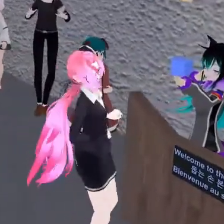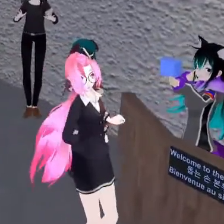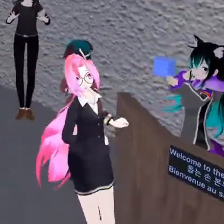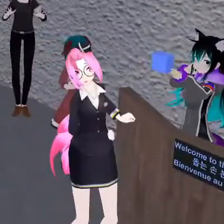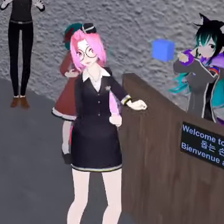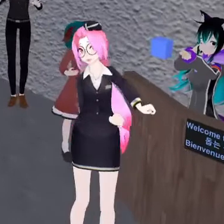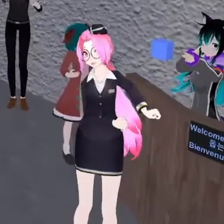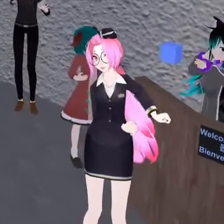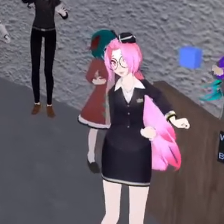there.